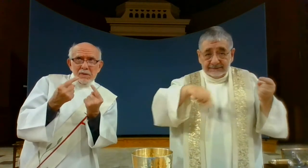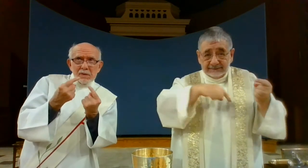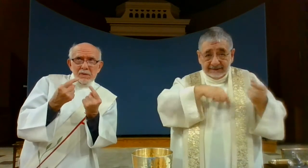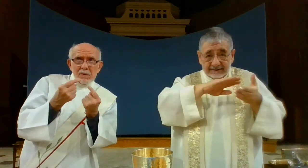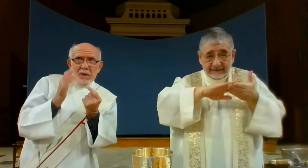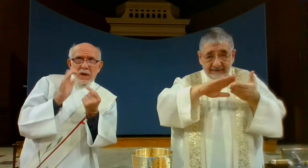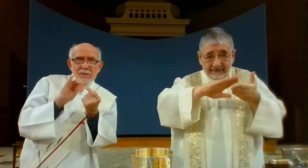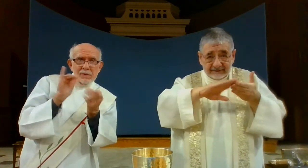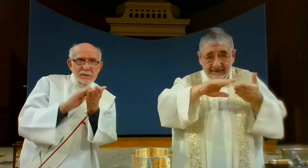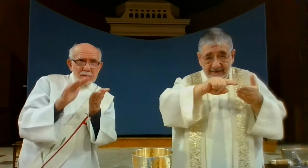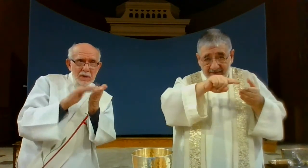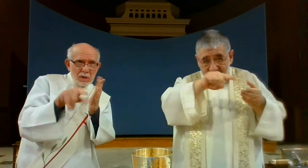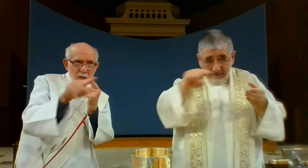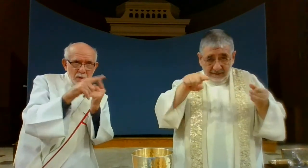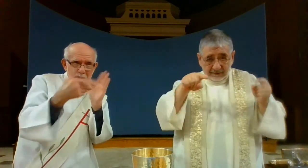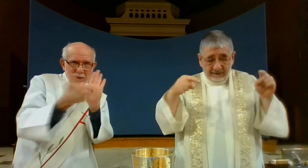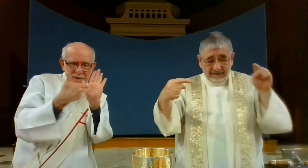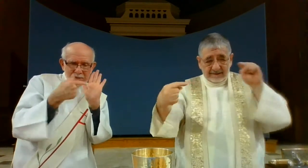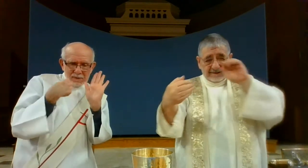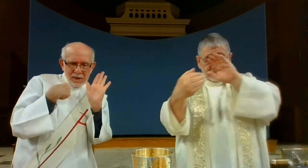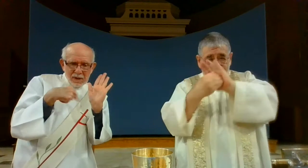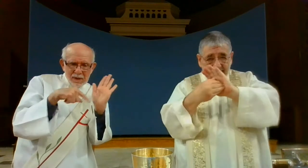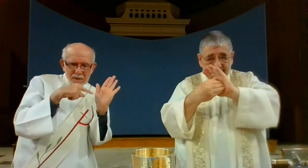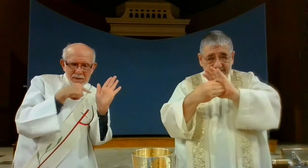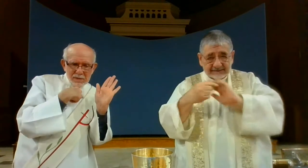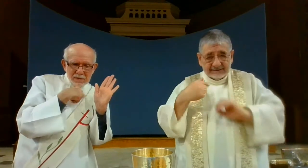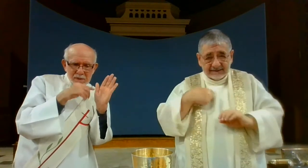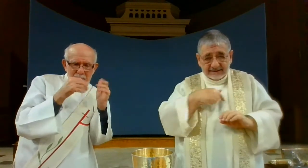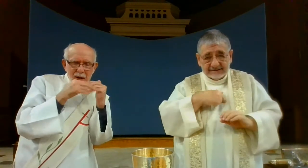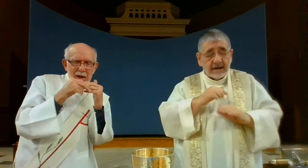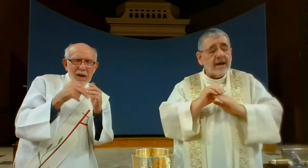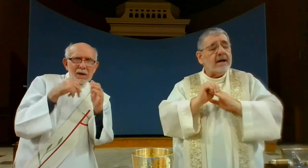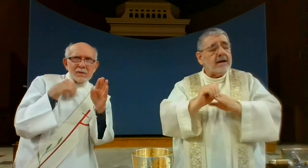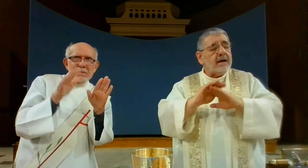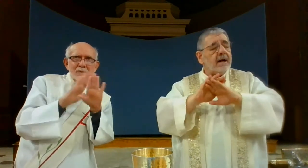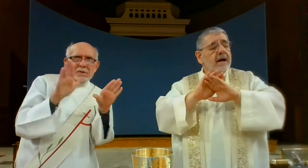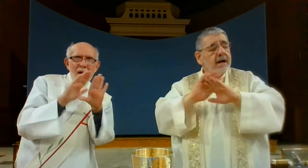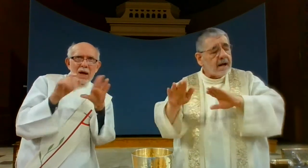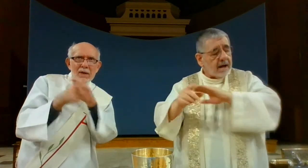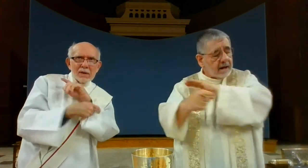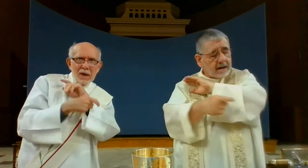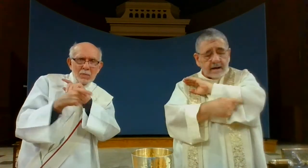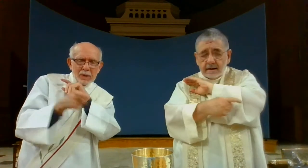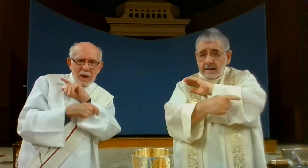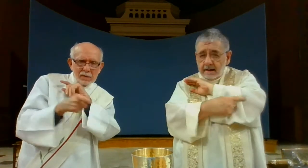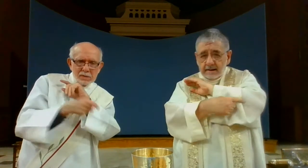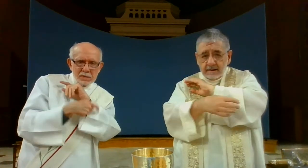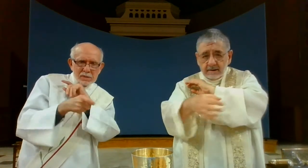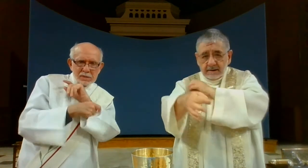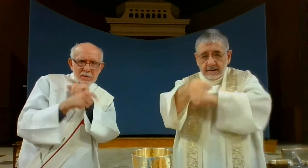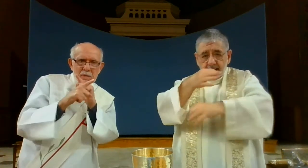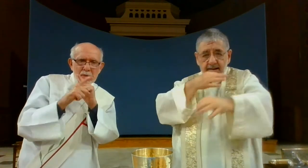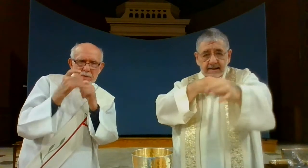trespasses, as we forgive those who trespass against us. And lead us not into